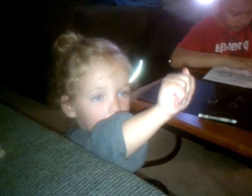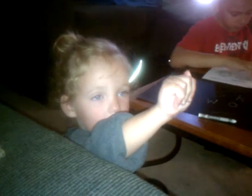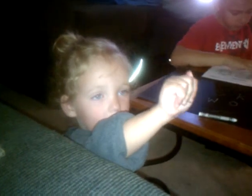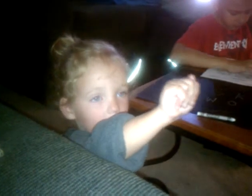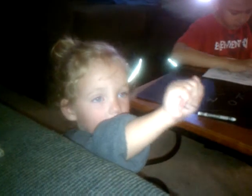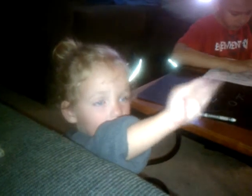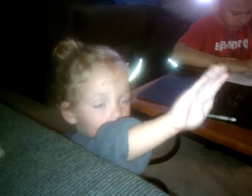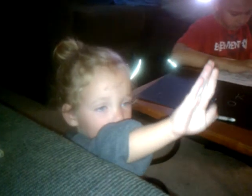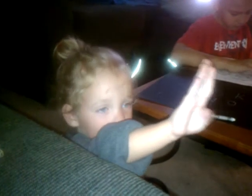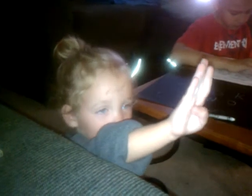B,